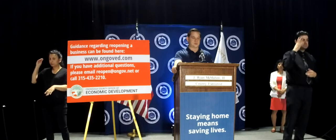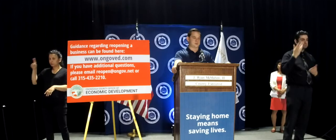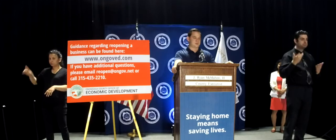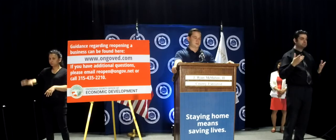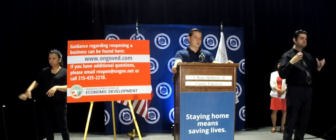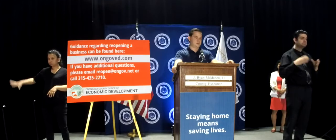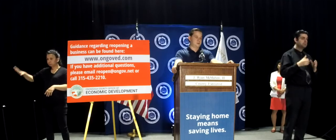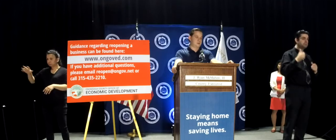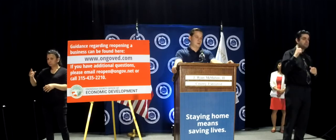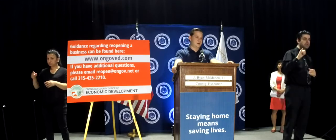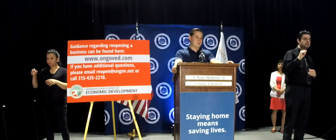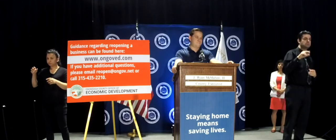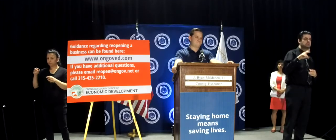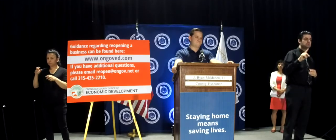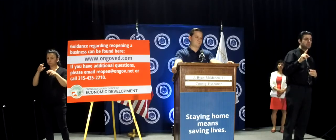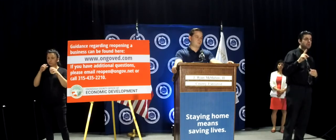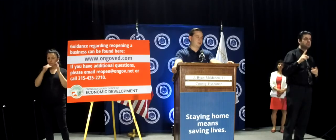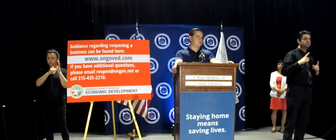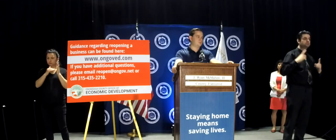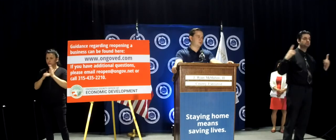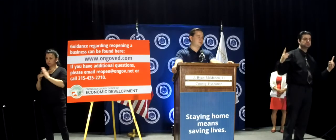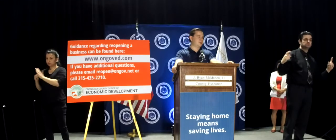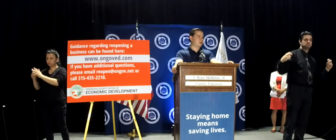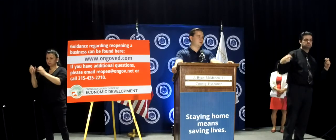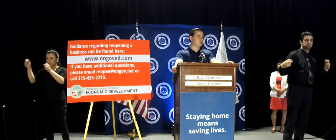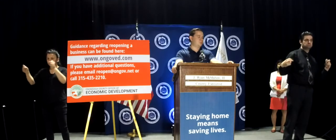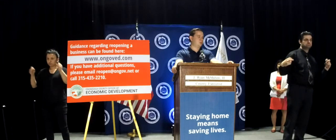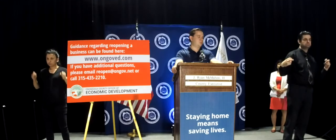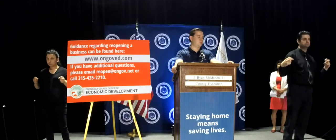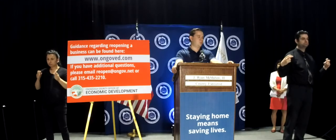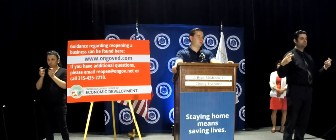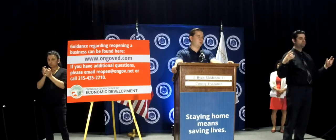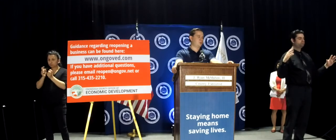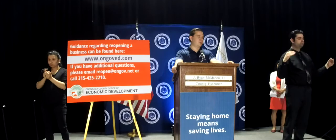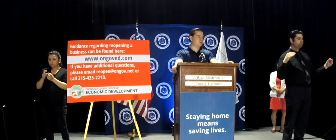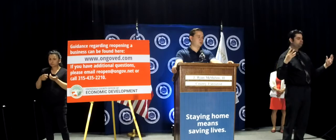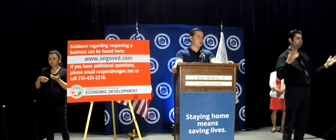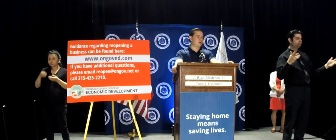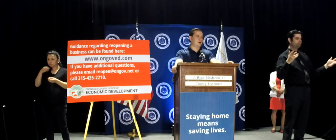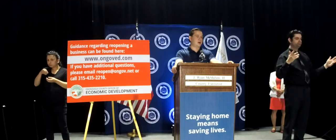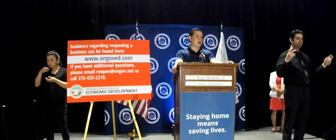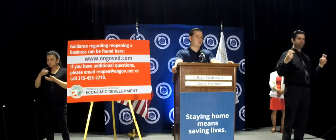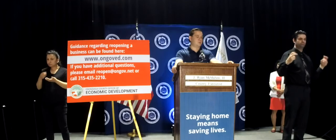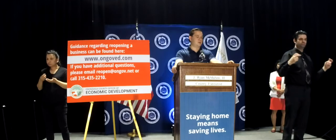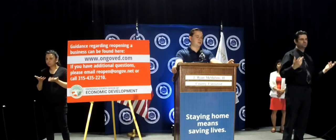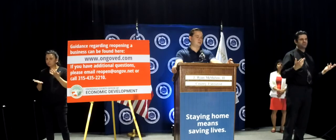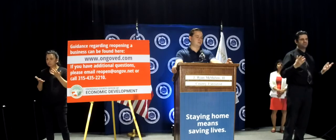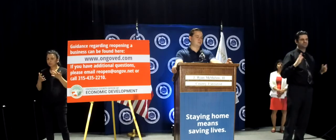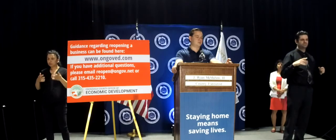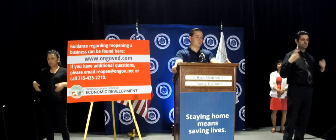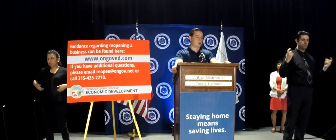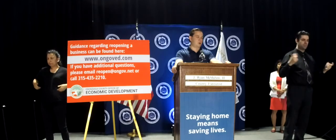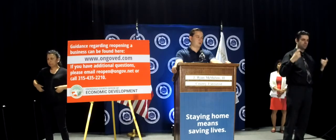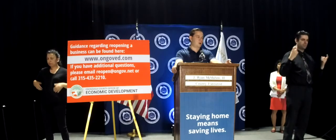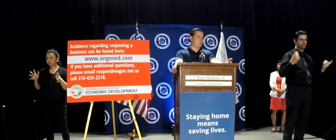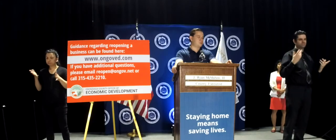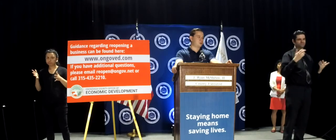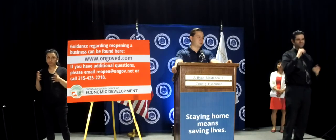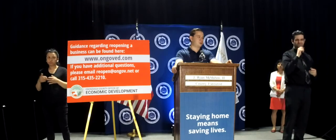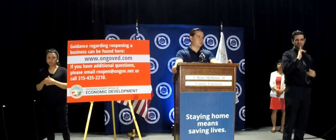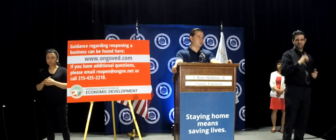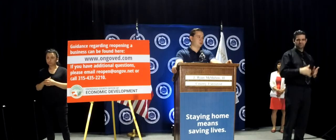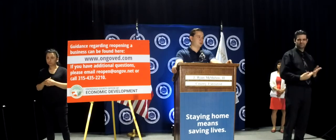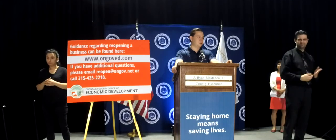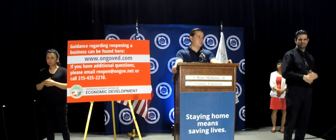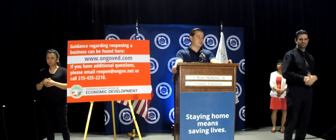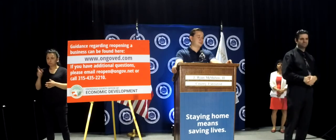social distancing, and maybe have some dinner. I'm not sure, but we won't be doing much. I will be tomorrow. I'm